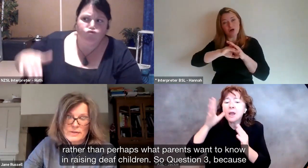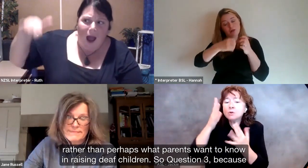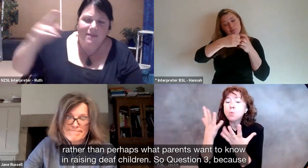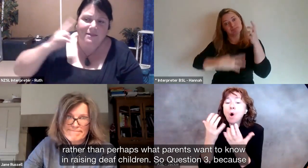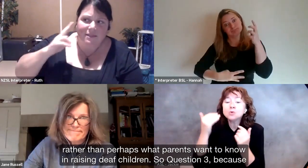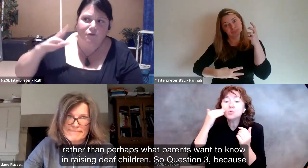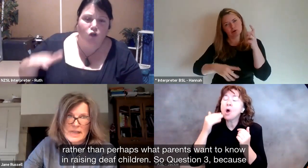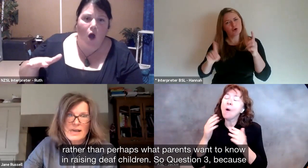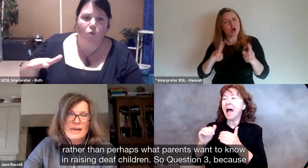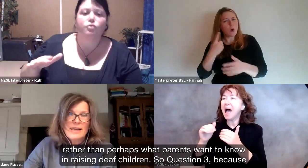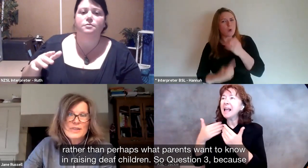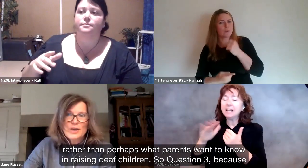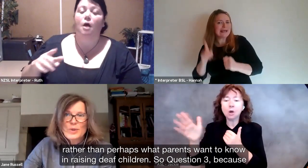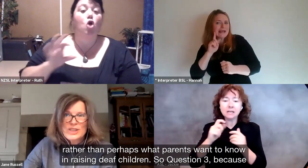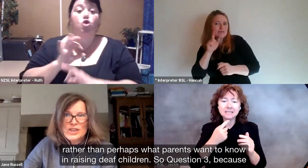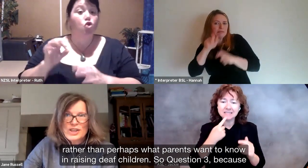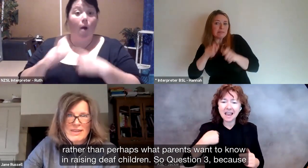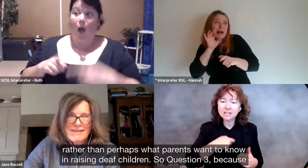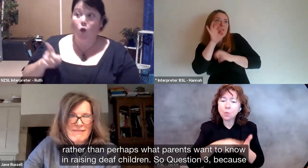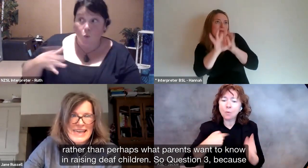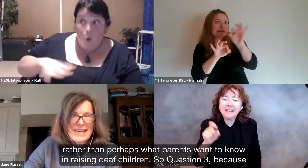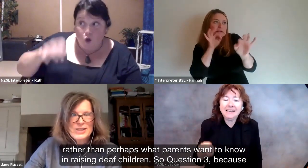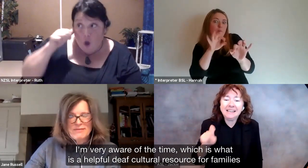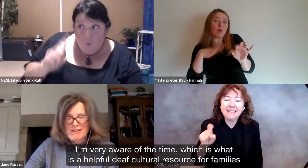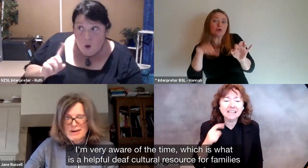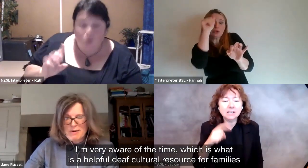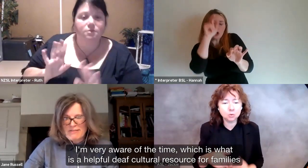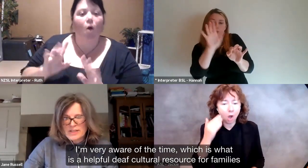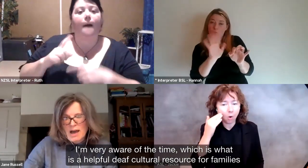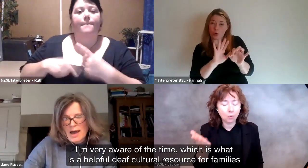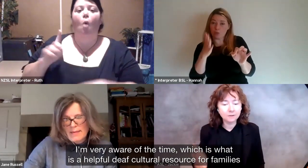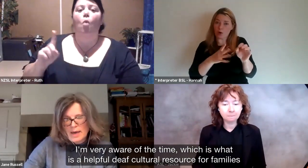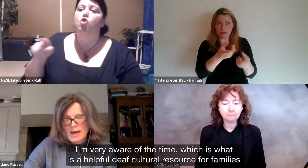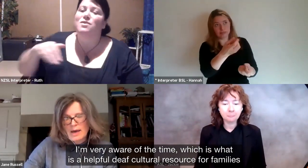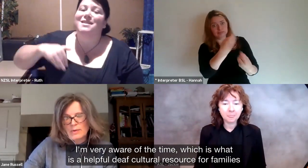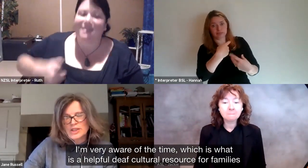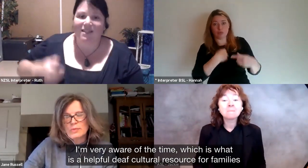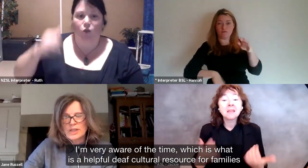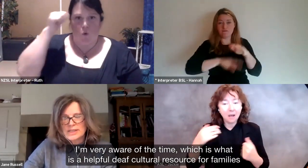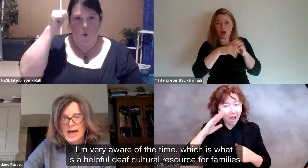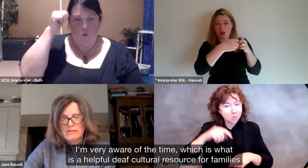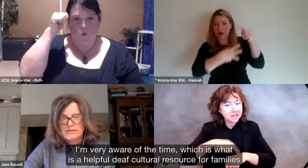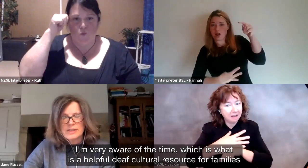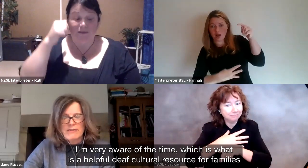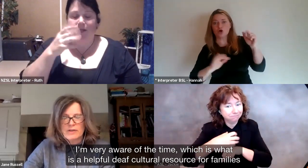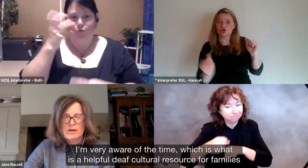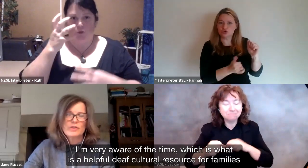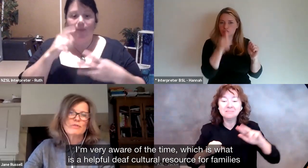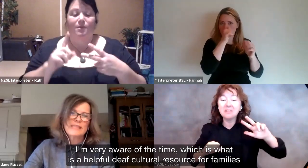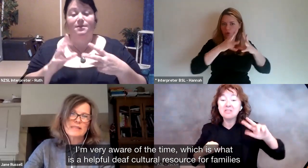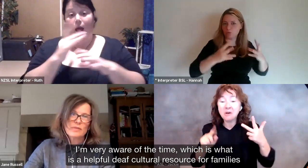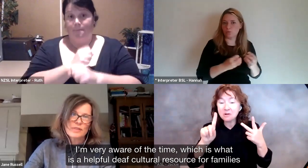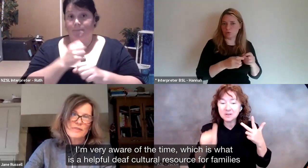deaf children. So question three, because I'm very aware of the time, which is what is a helpful deaf